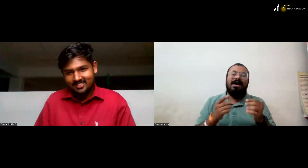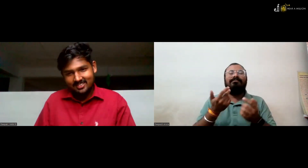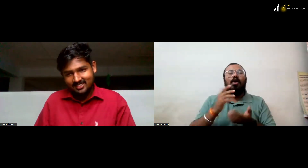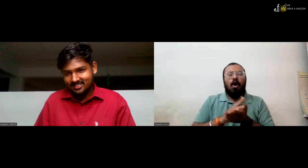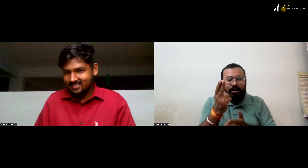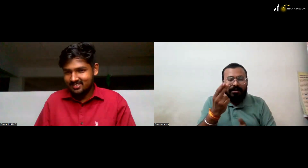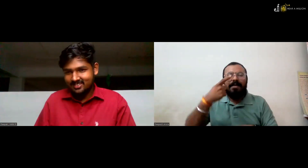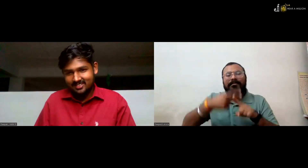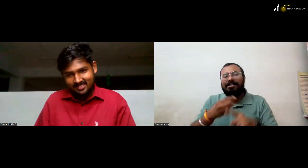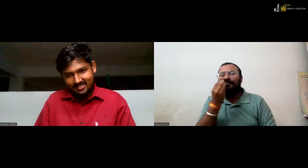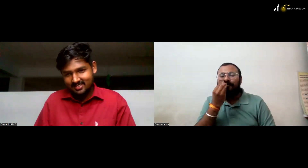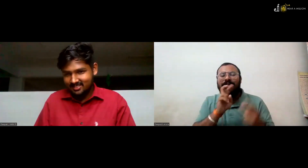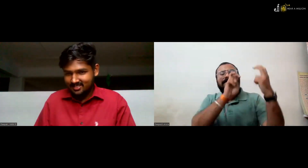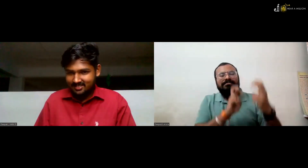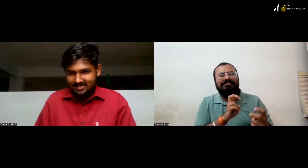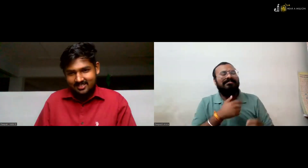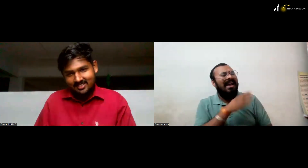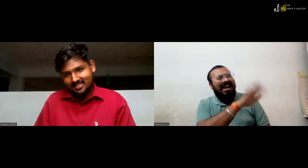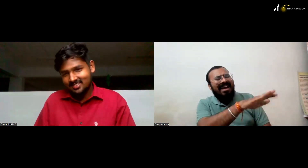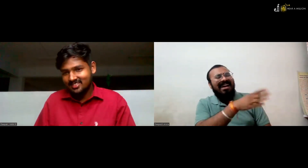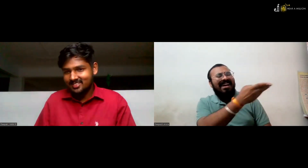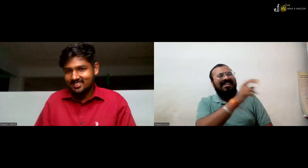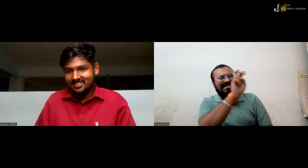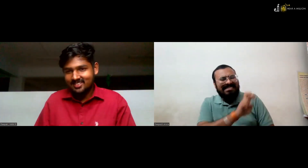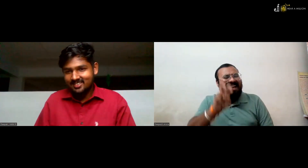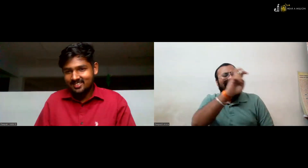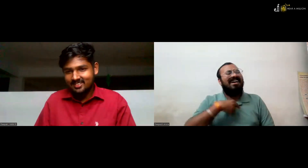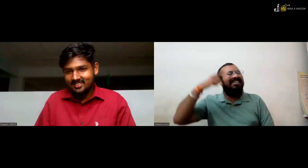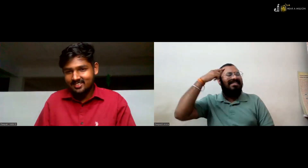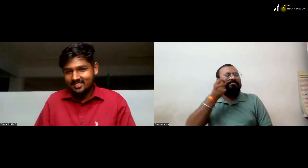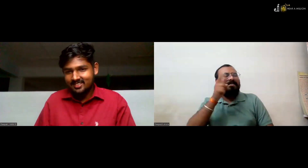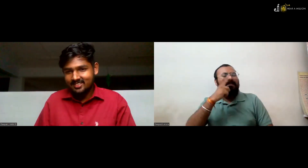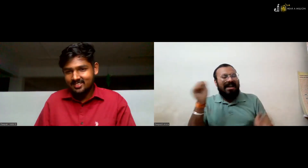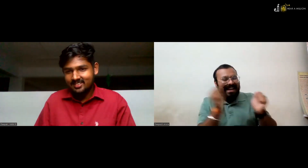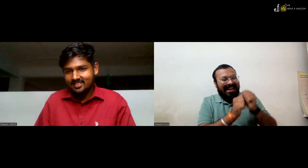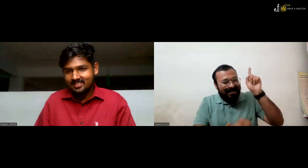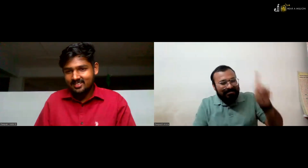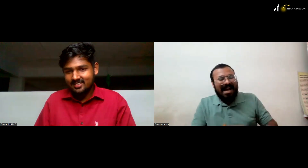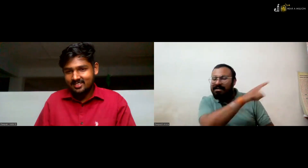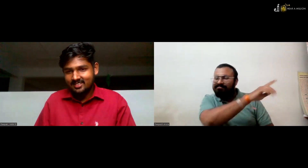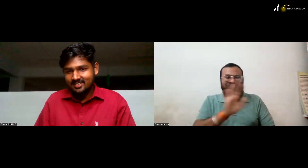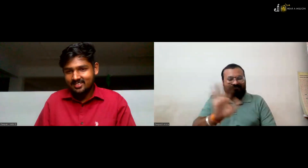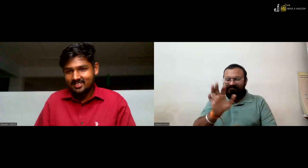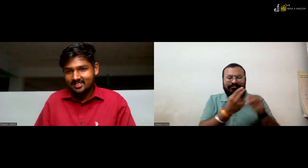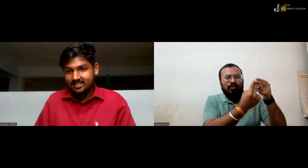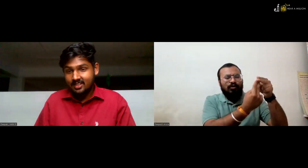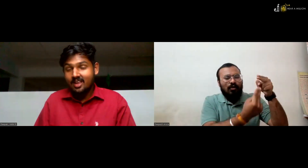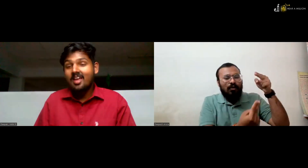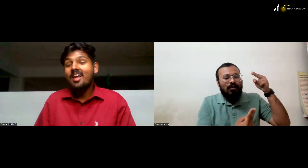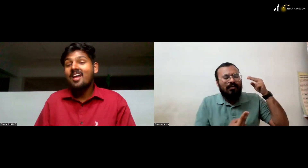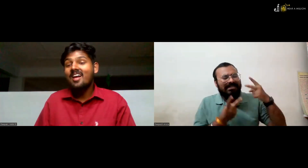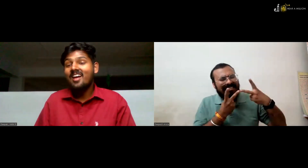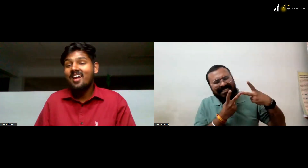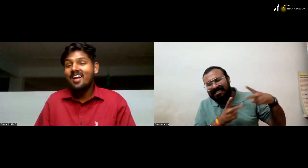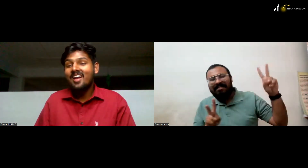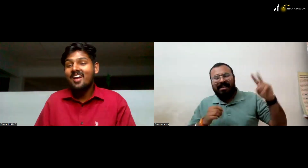places nearby. And then we can just drop you for the dinner or something like that. And I just told that